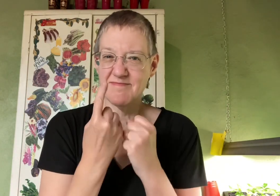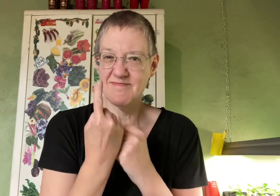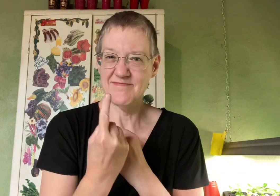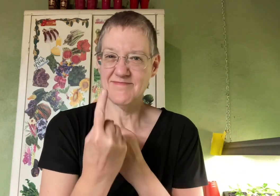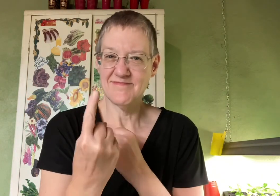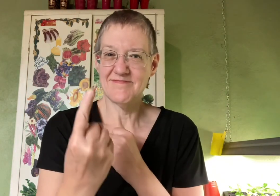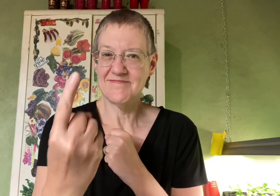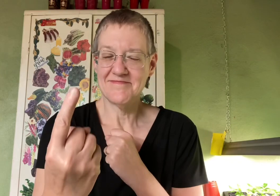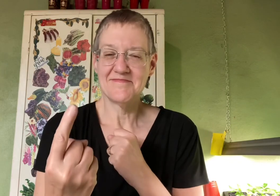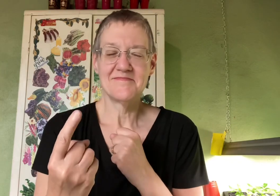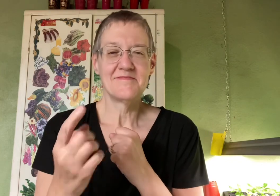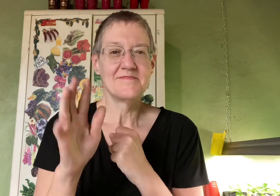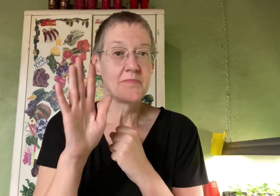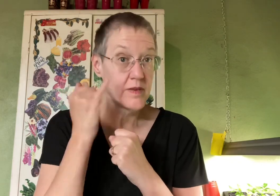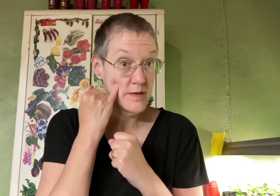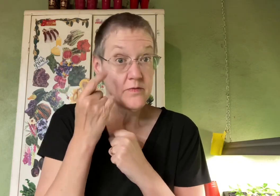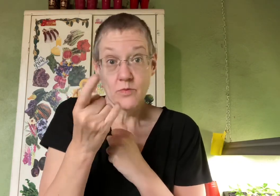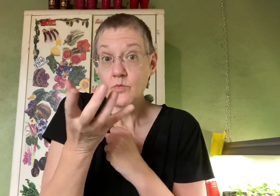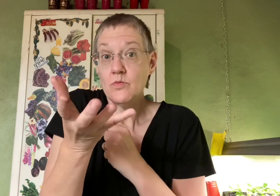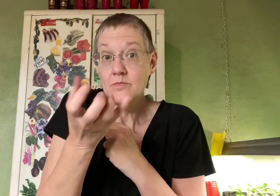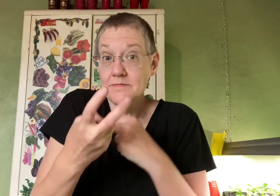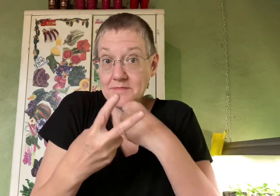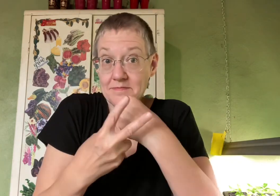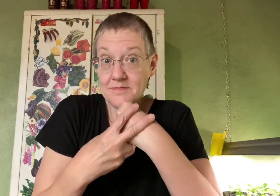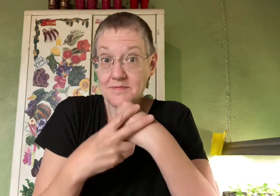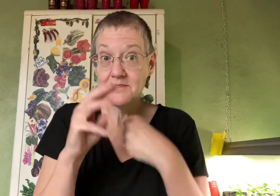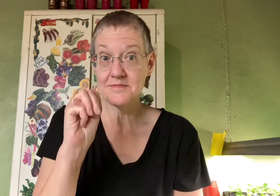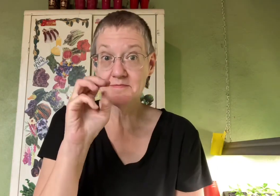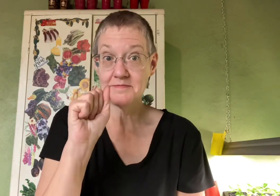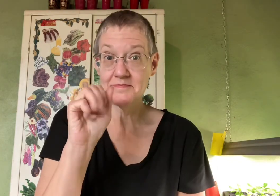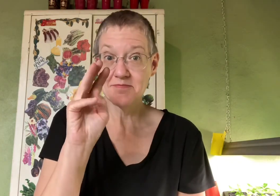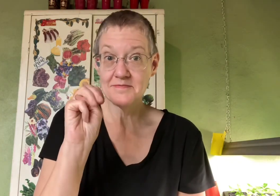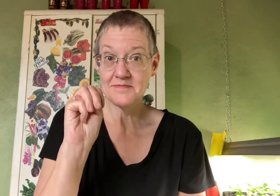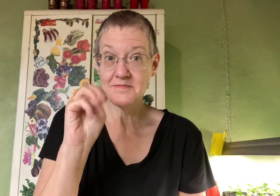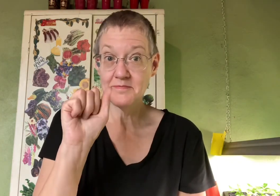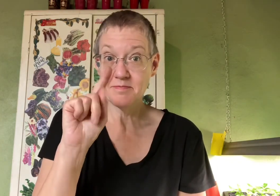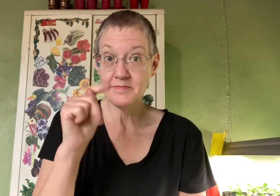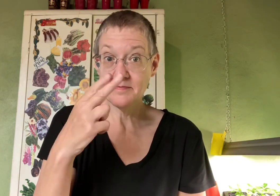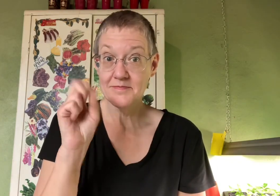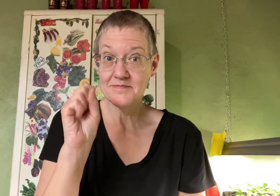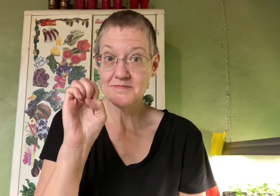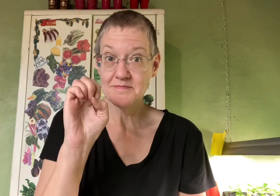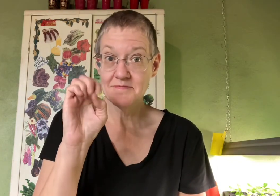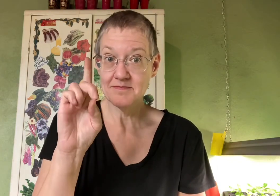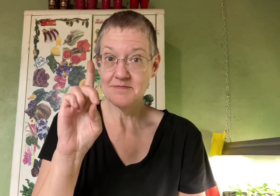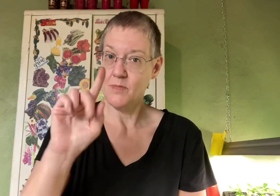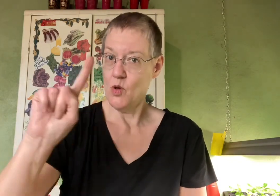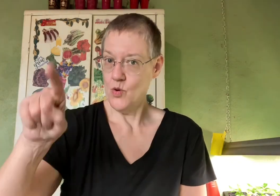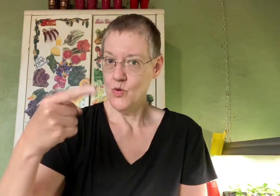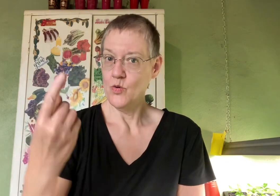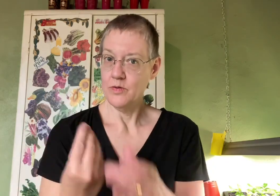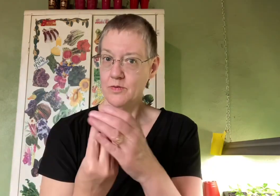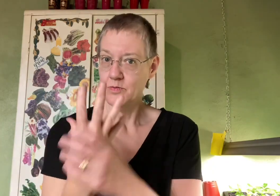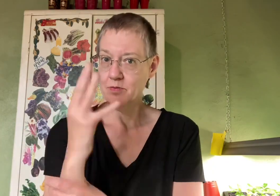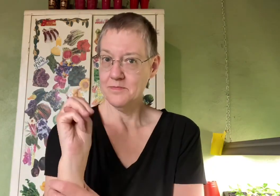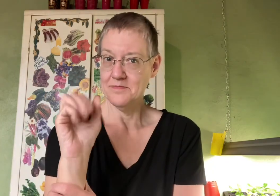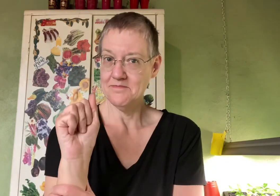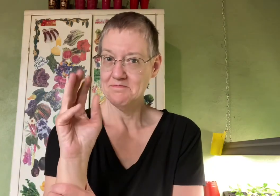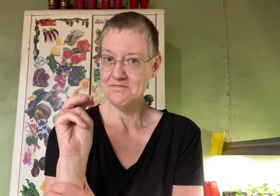year, so I only put 1 seed in each of those cells. But if you want to save your mammoth sunflower seeds, only grow